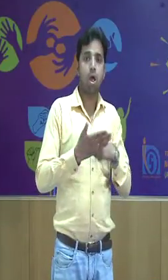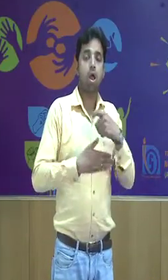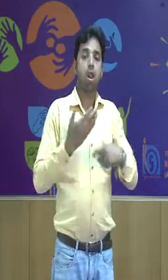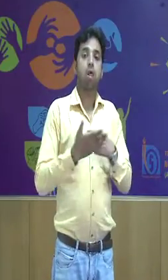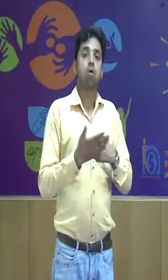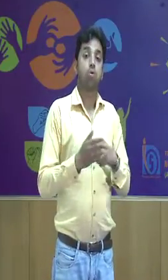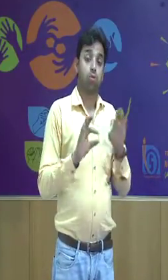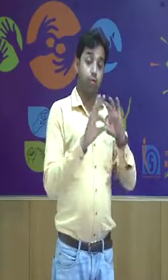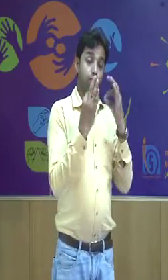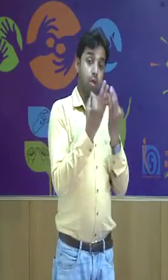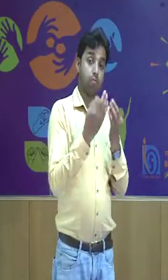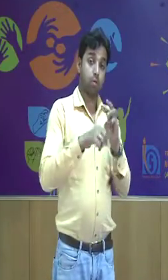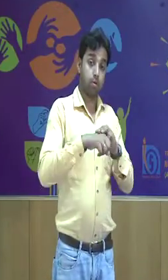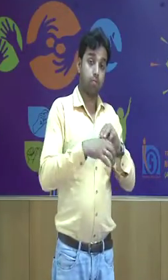between the member of a family